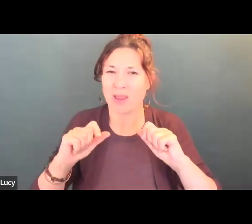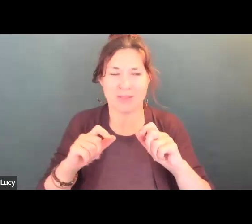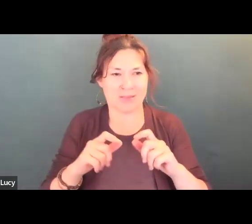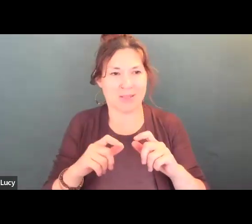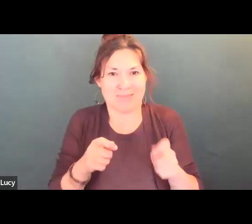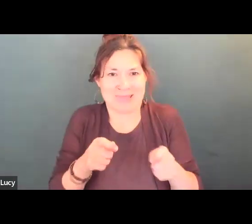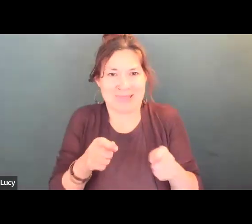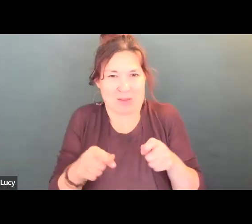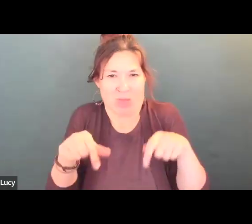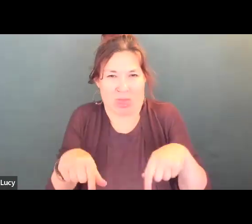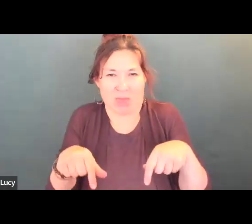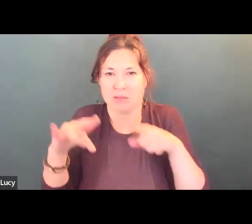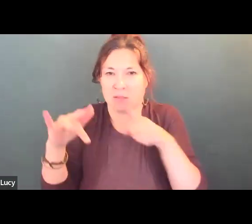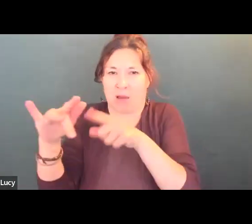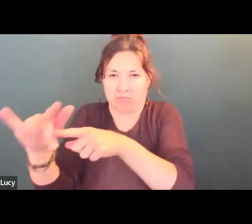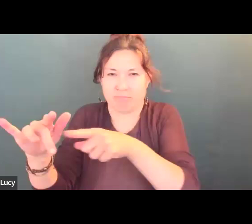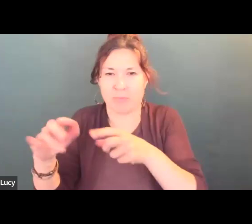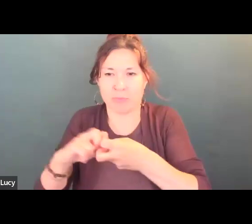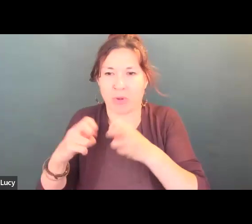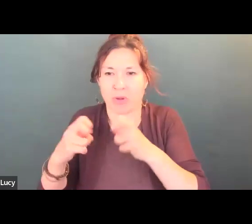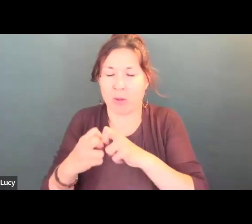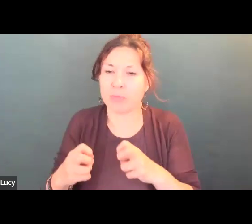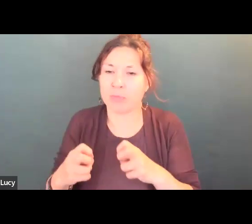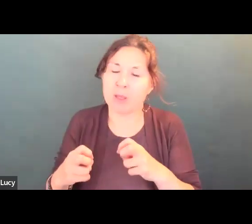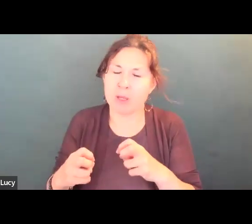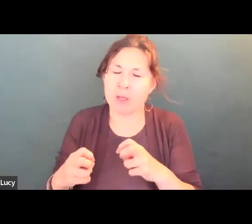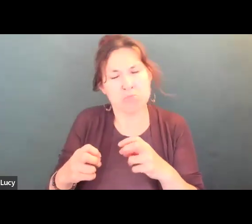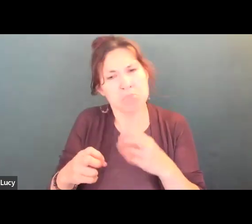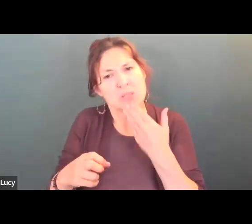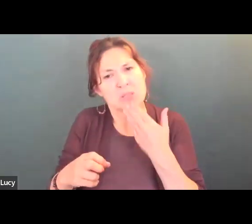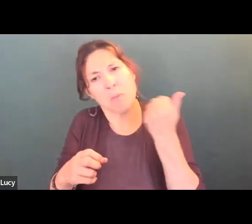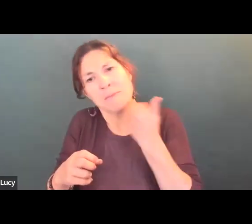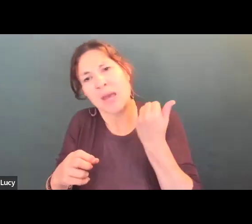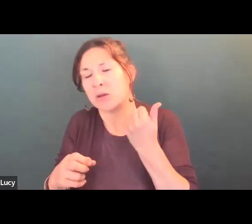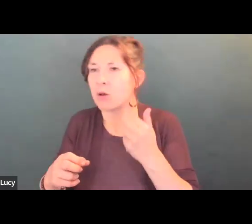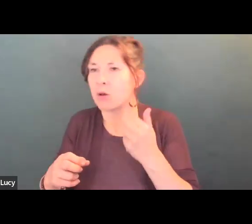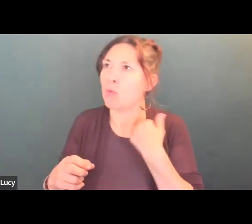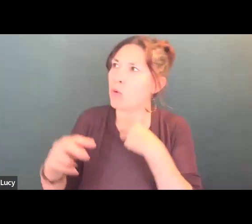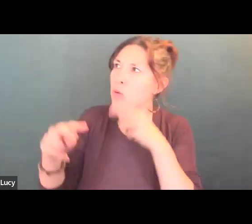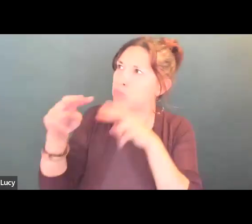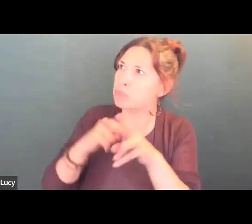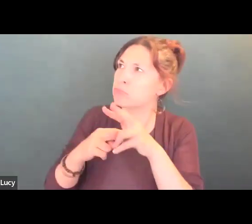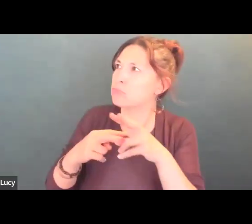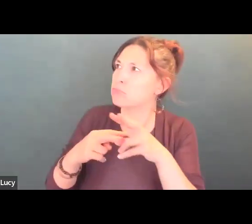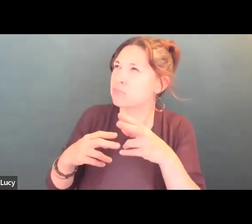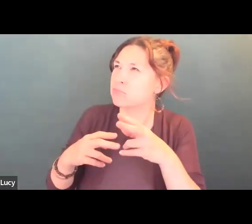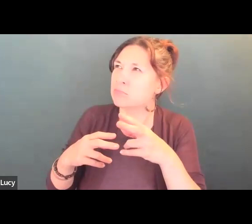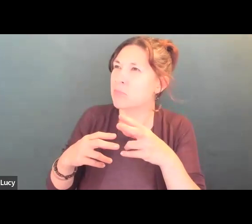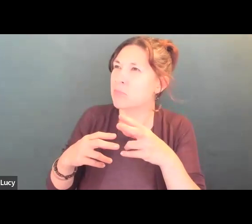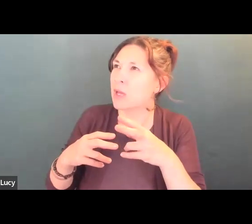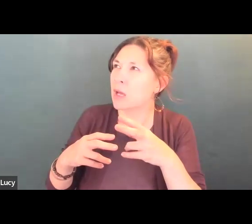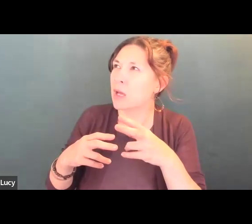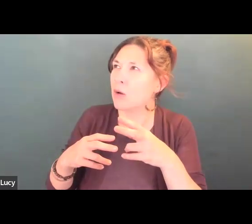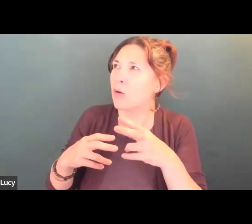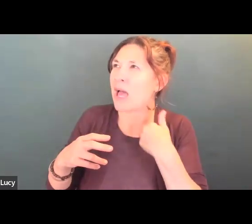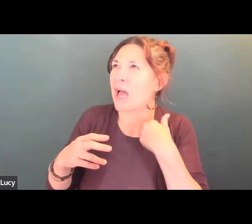know we're making progress on our chronic absenteeism. Our projections show that we had anywhere between a 4 and 6, it's still being finalized, but a